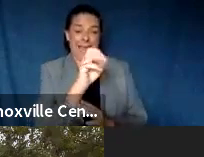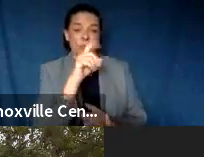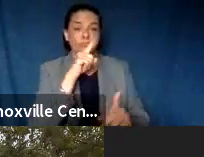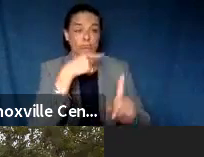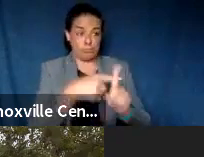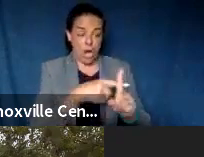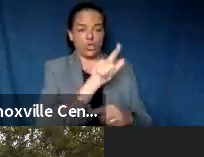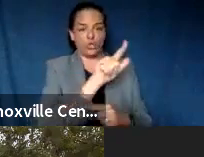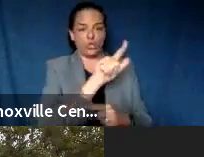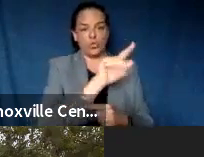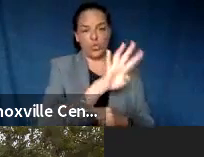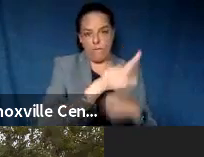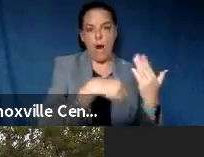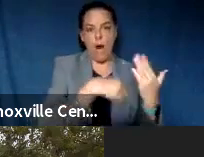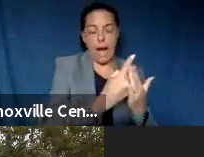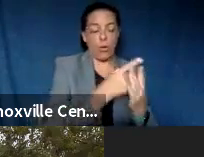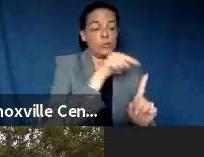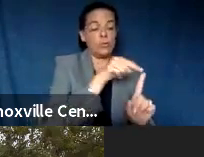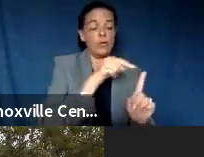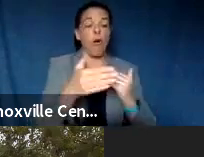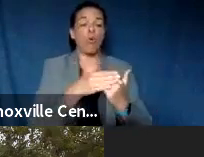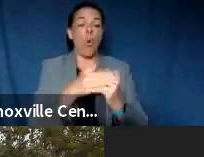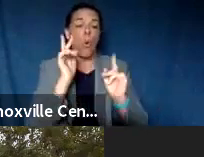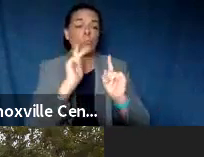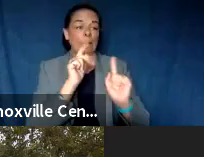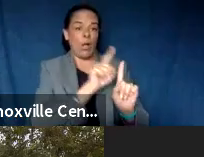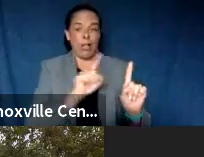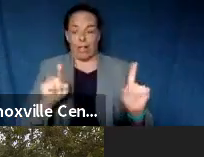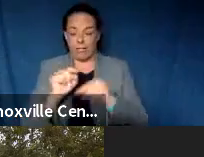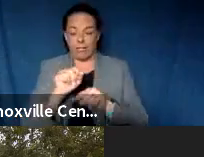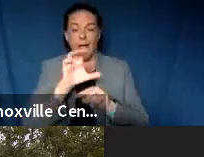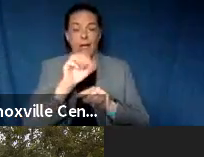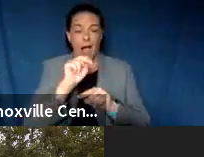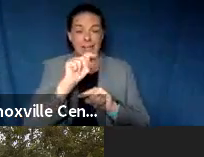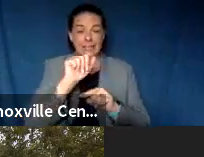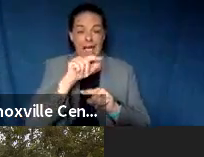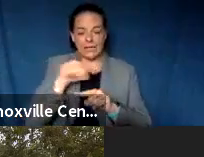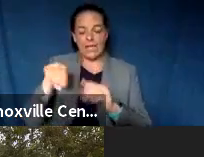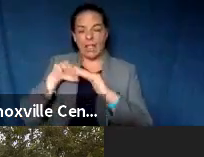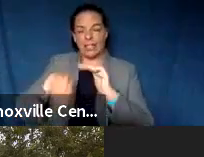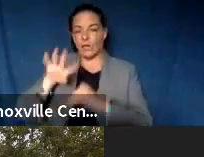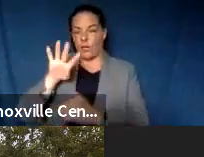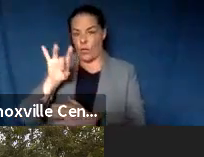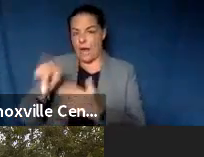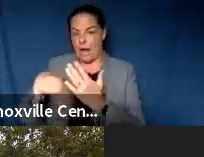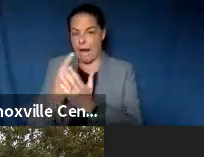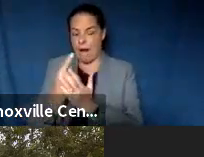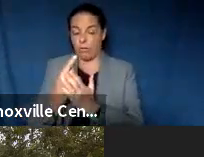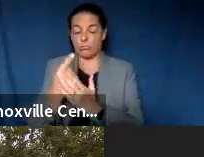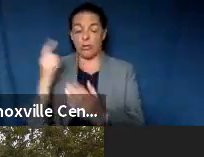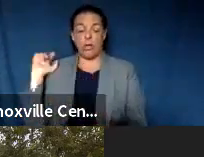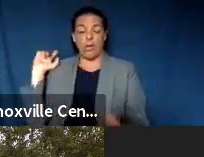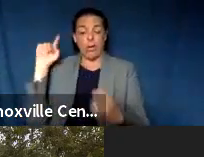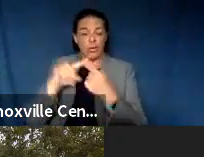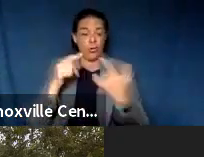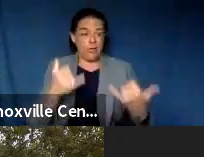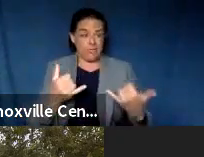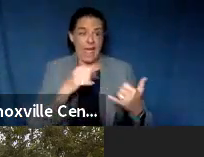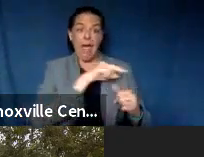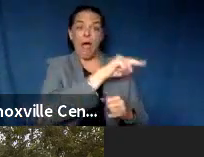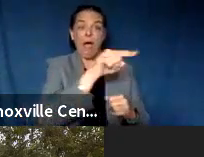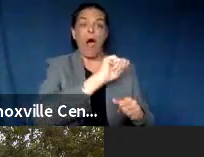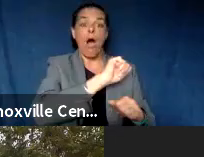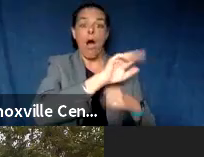and close contacts within 48 hours. To date, throughout this pandemic, we have accomplished this for all of our cases and